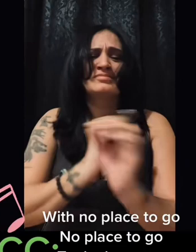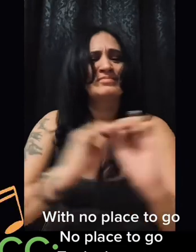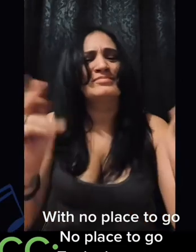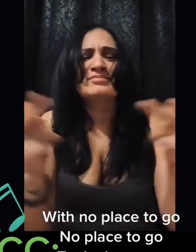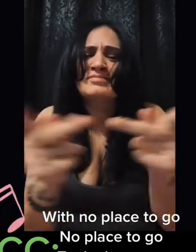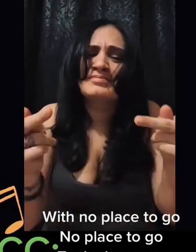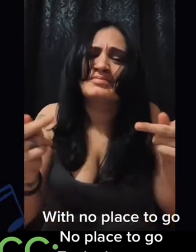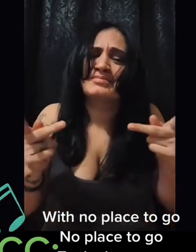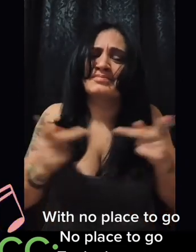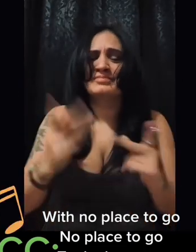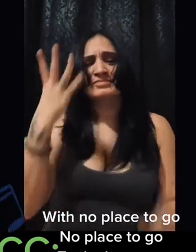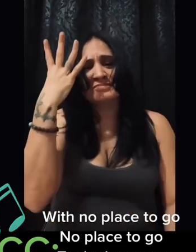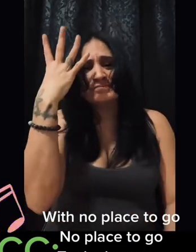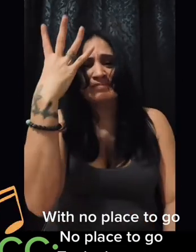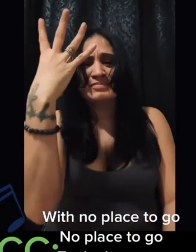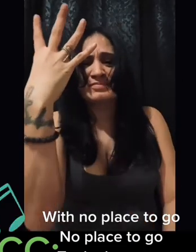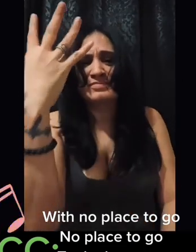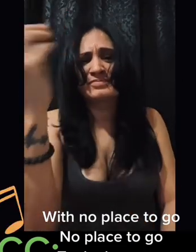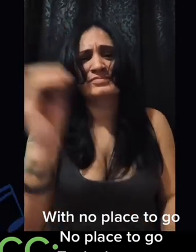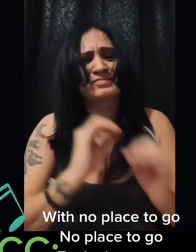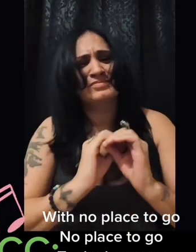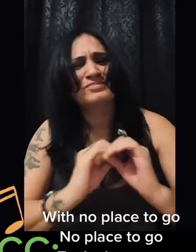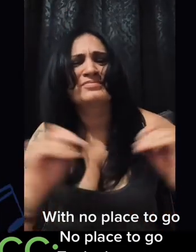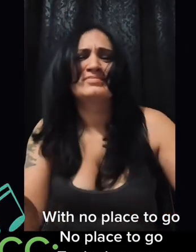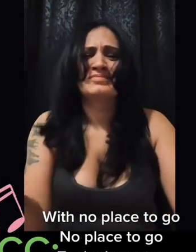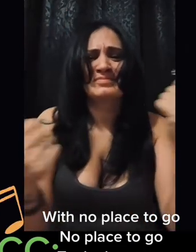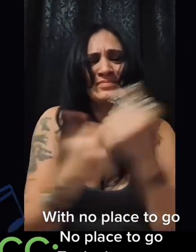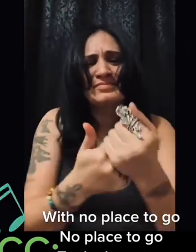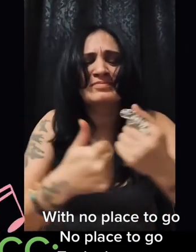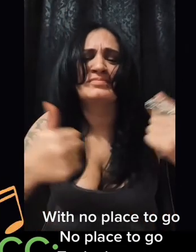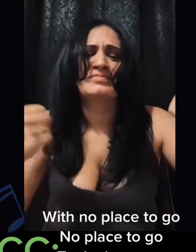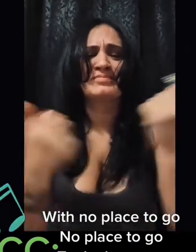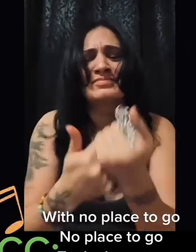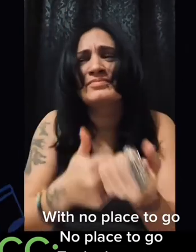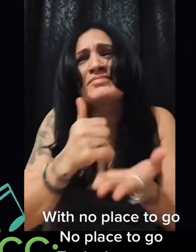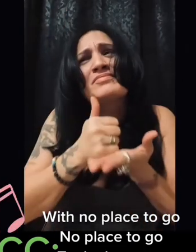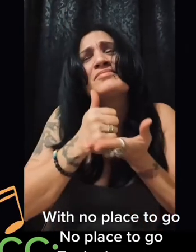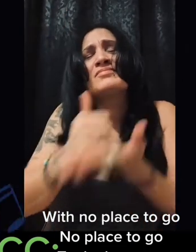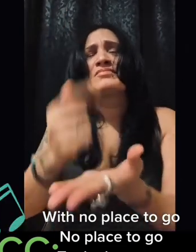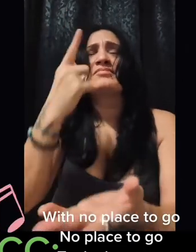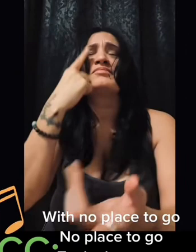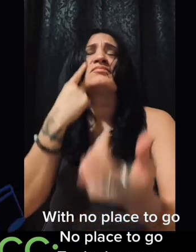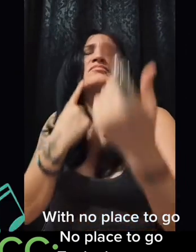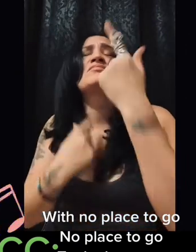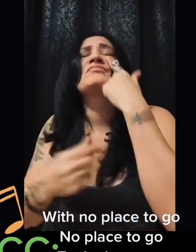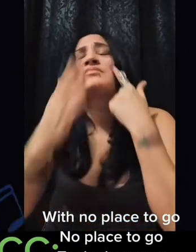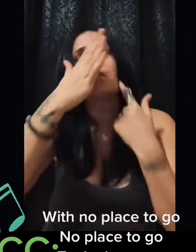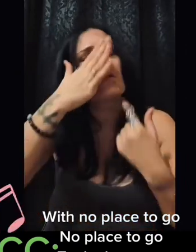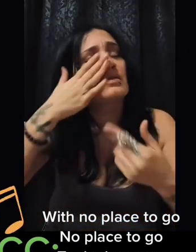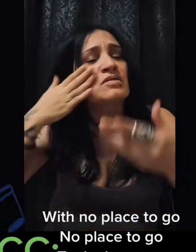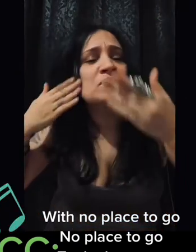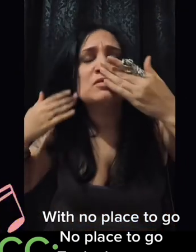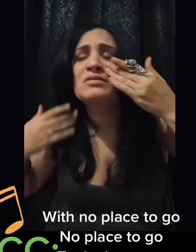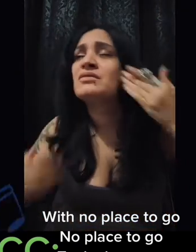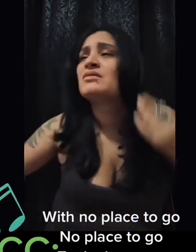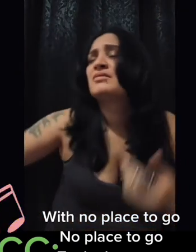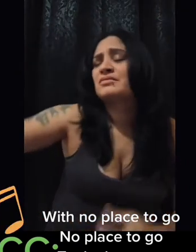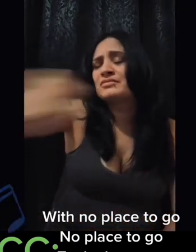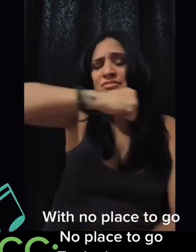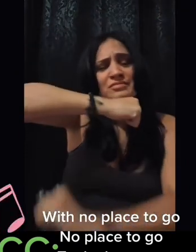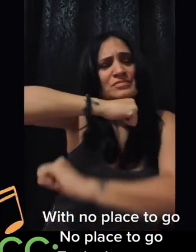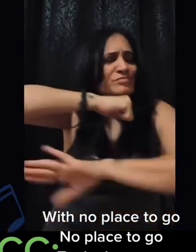Broken Broken No place to go No place to go To dry her